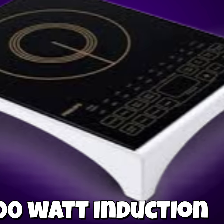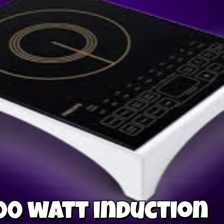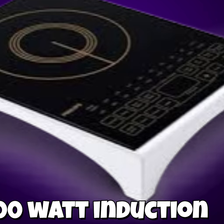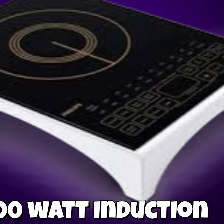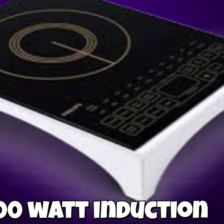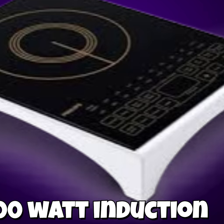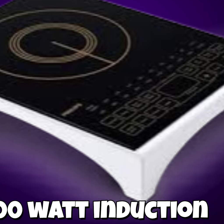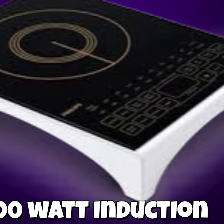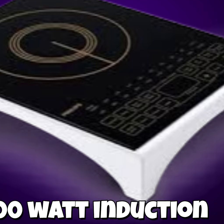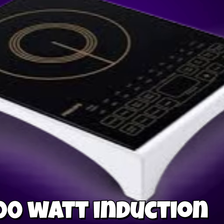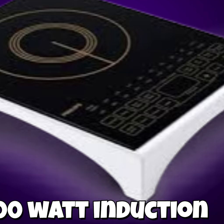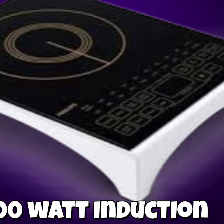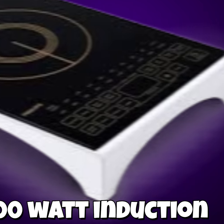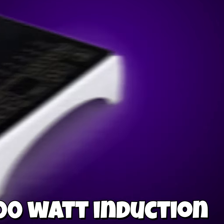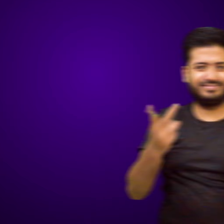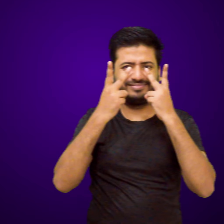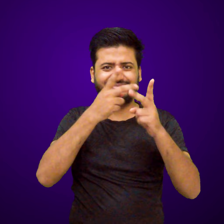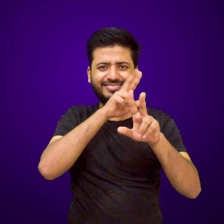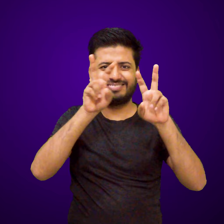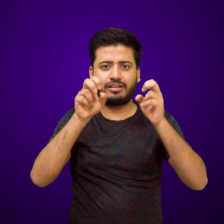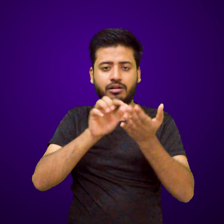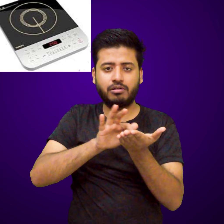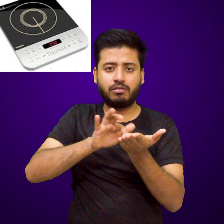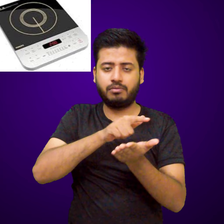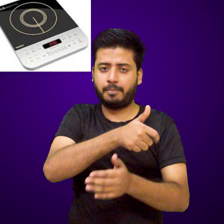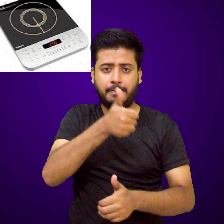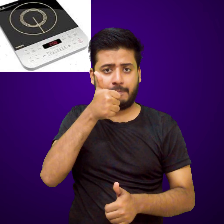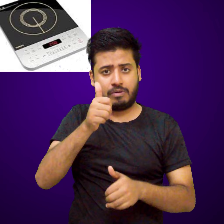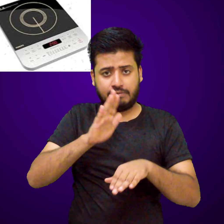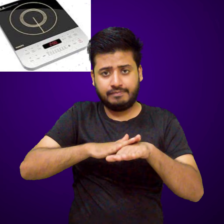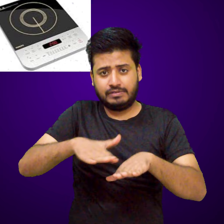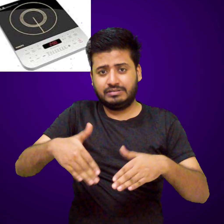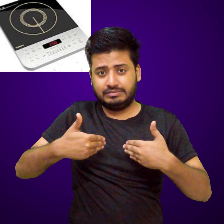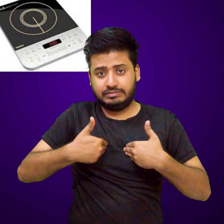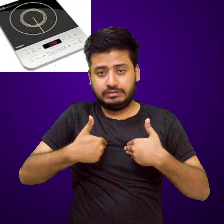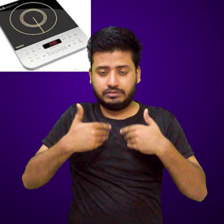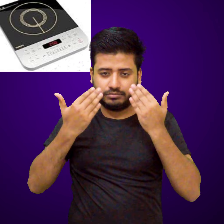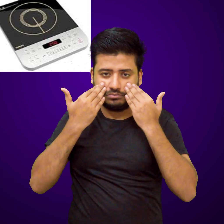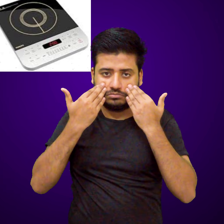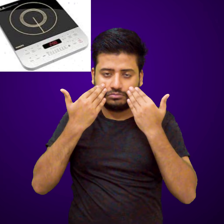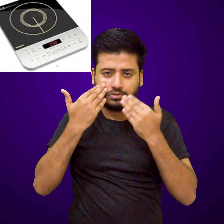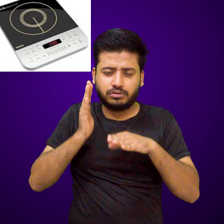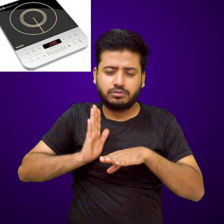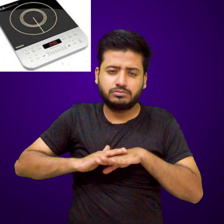HD49500 includes enhanced surge protection, a crucial feature for longer lifespan. Philips